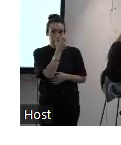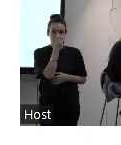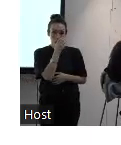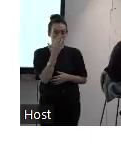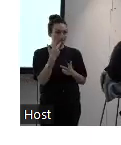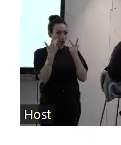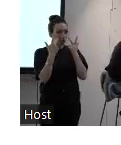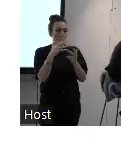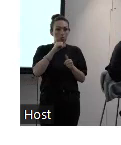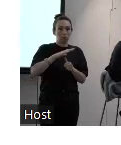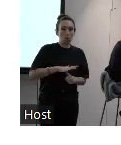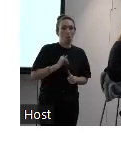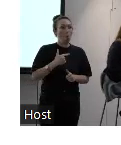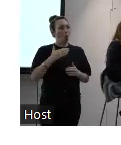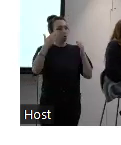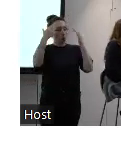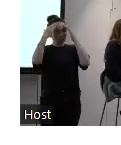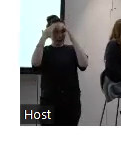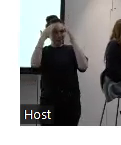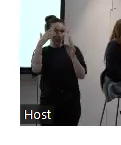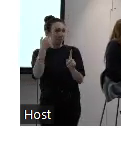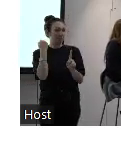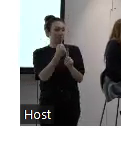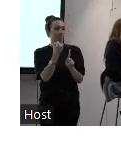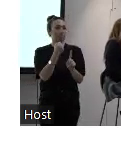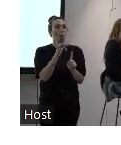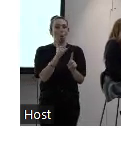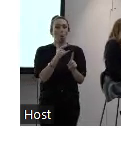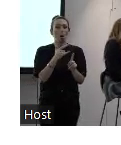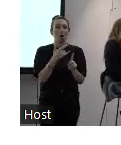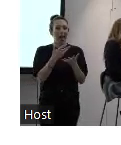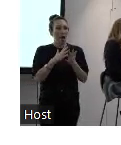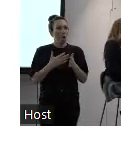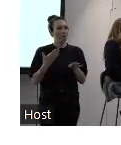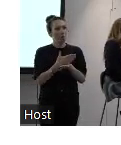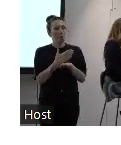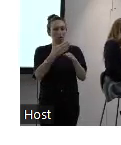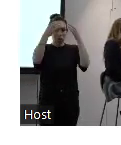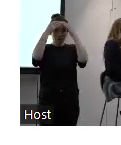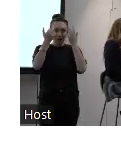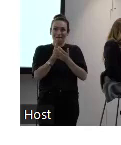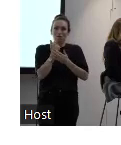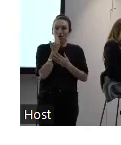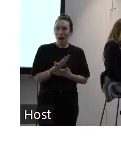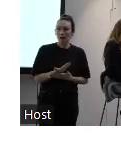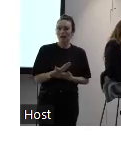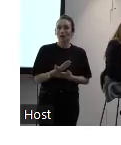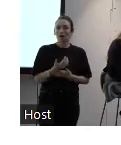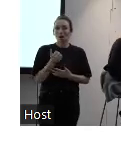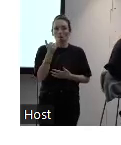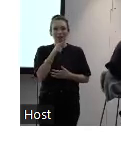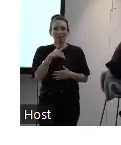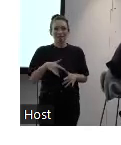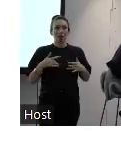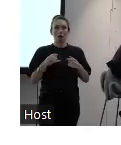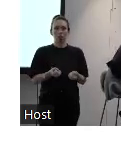domains: cognitive impairment, social impairment, functional impairment, how incapacitated